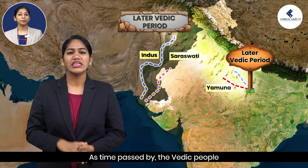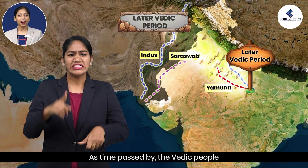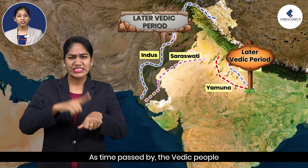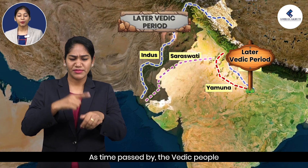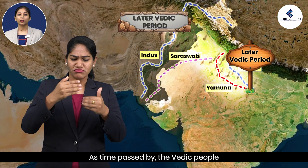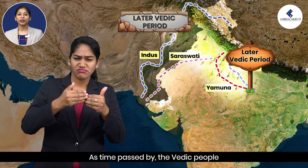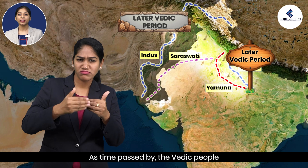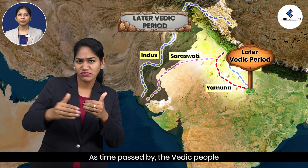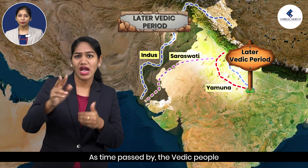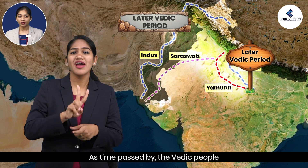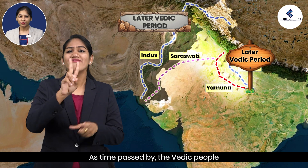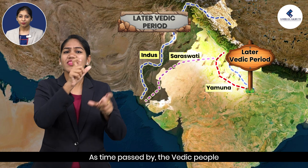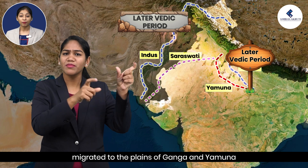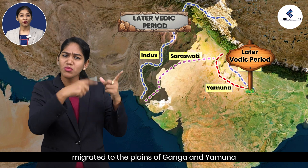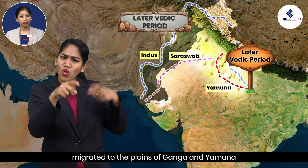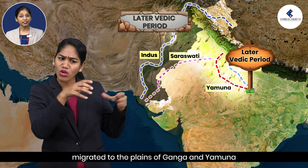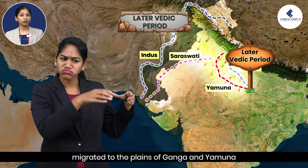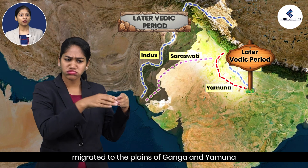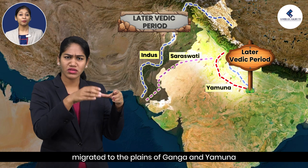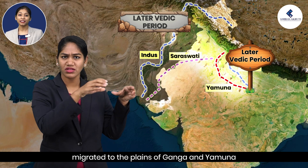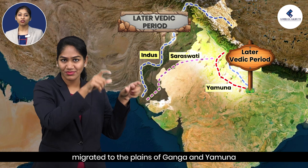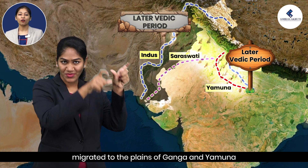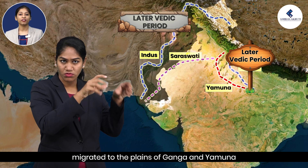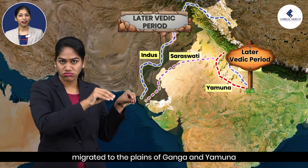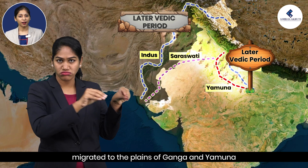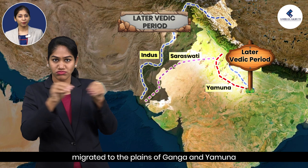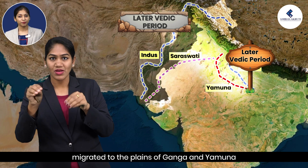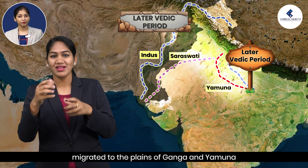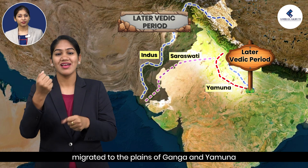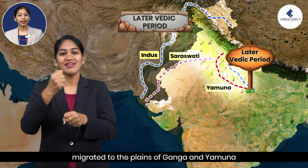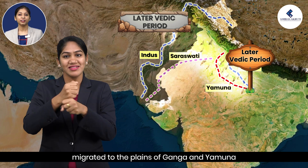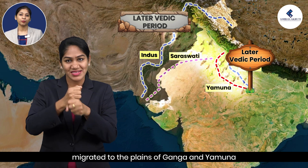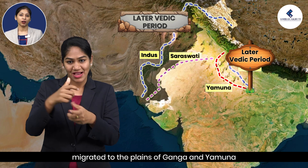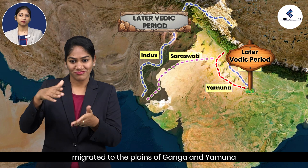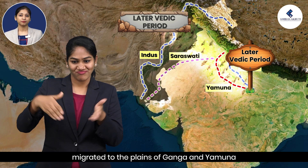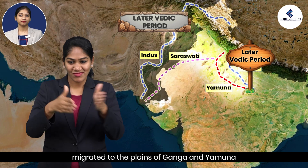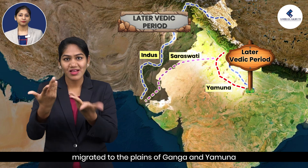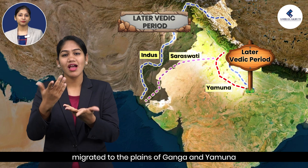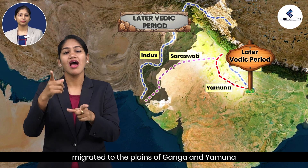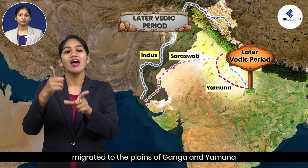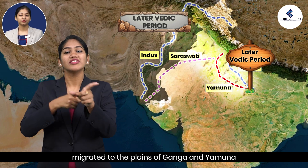As time passed by, the Vedic people migrated to the plains of Ganga and Yamuna.